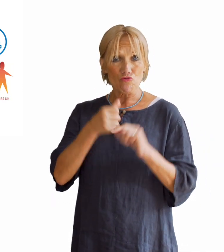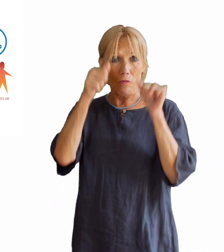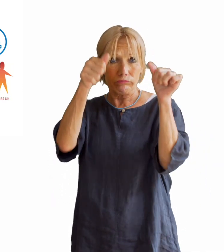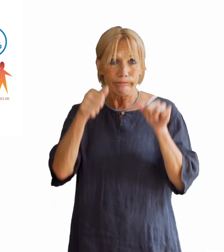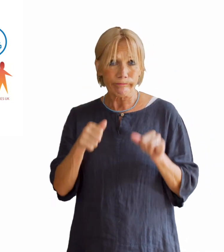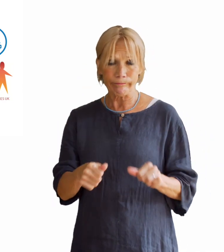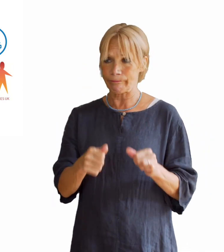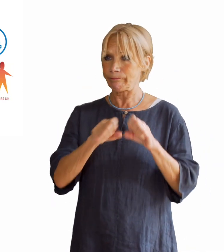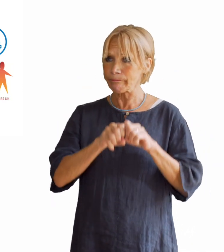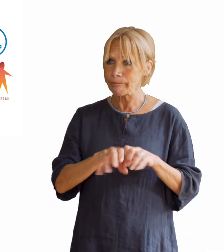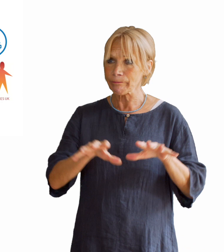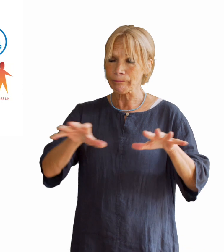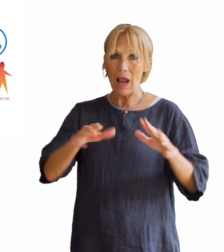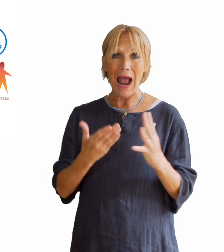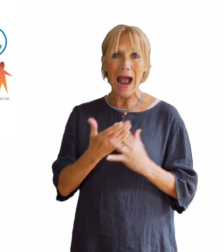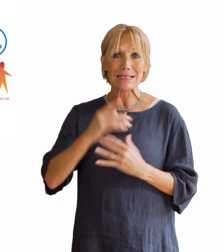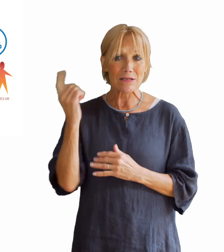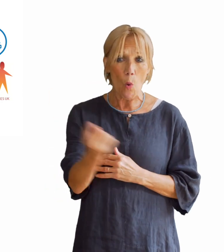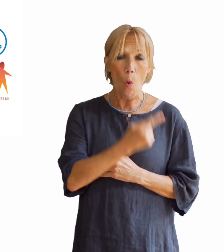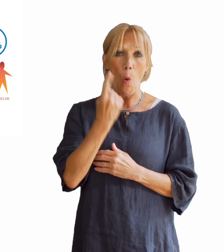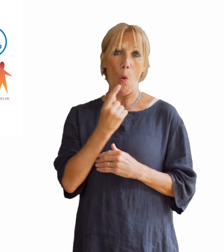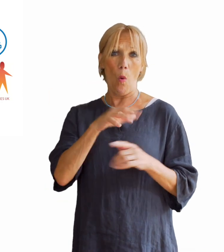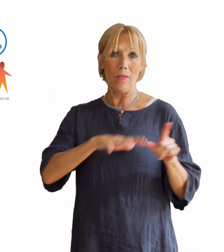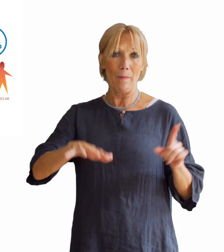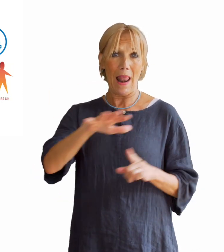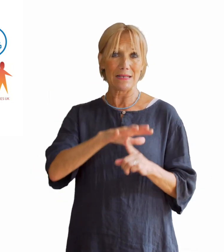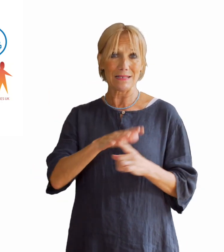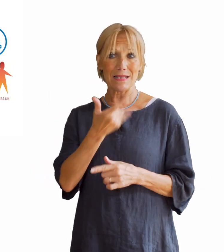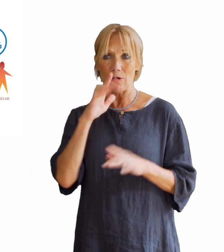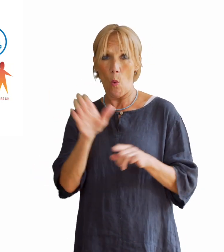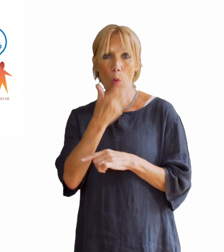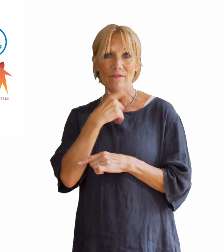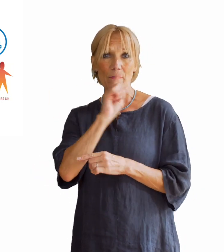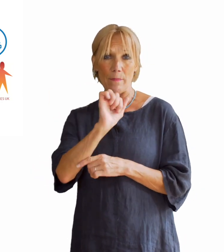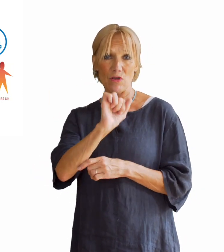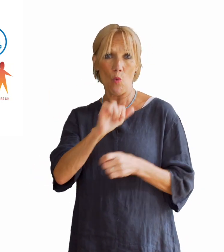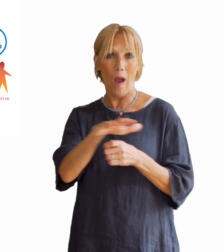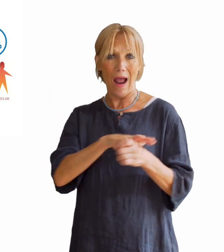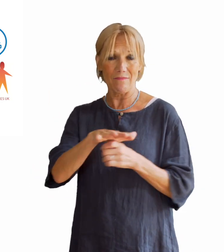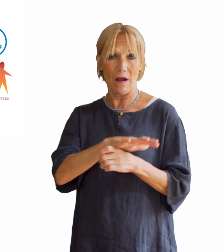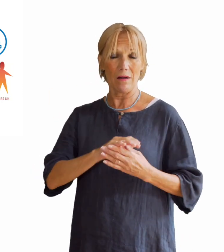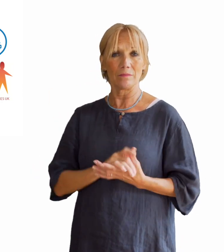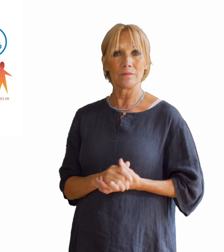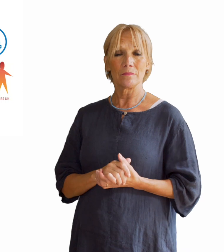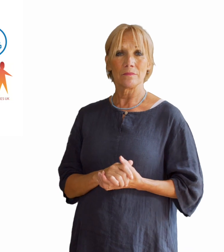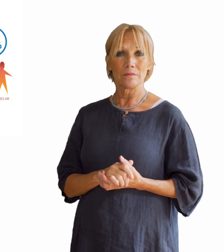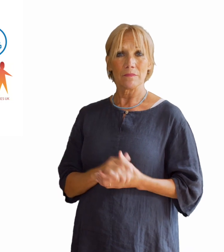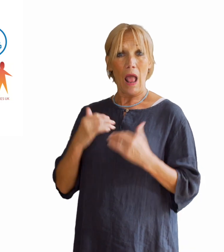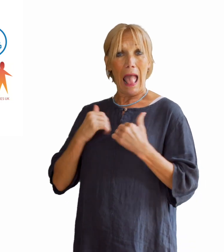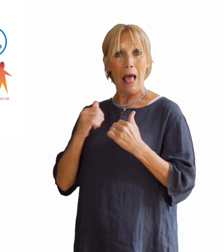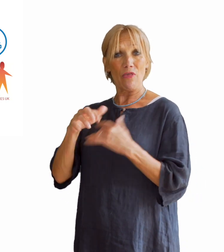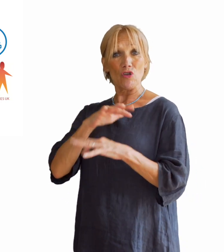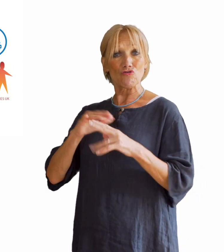all places and clearly welcome all people within your intended catchment area. We suggest health and social